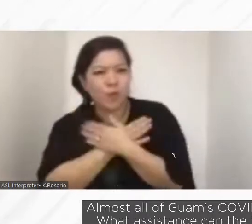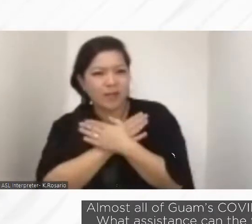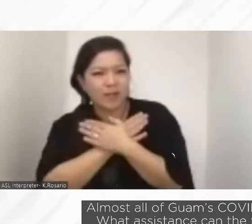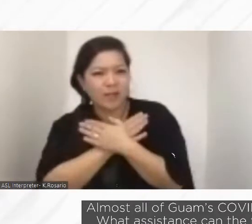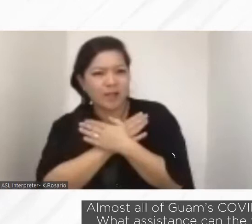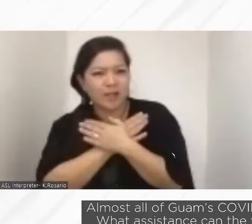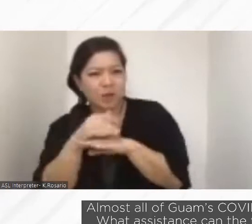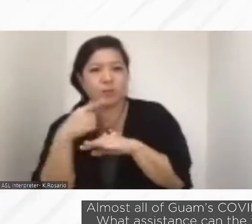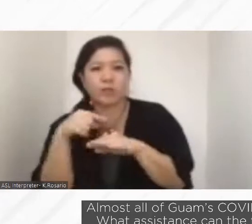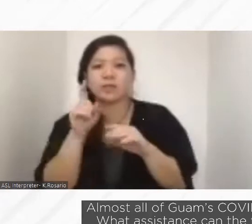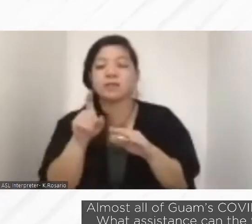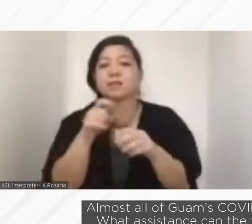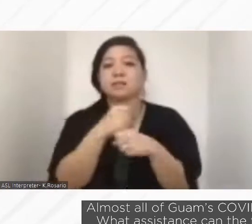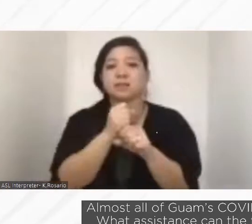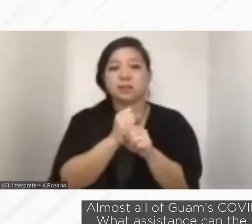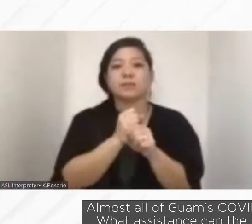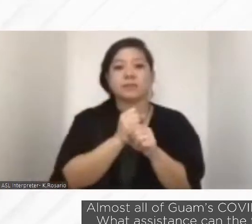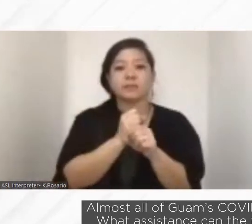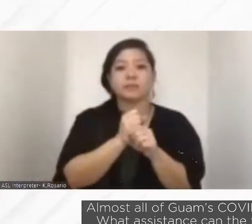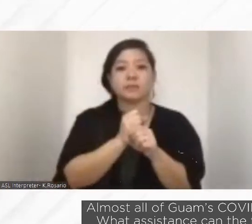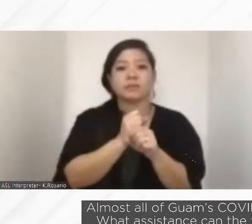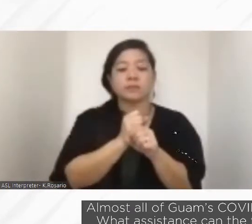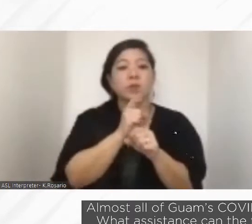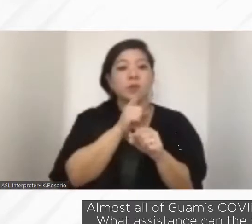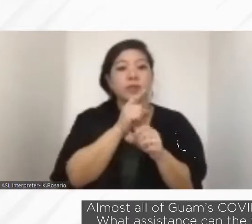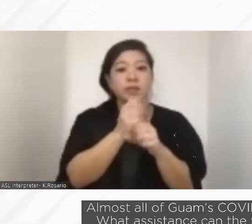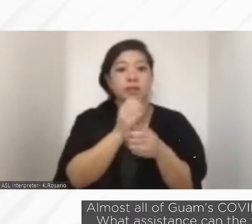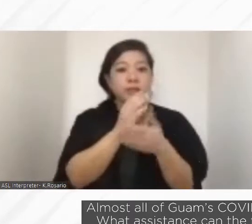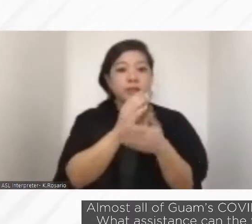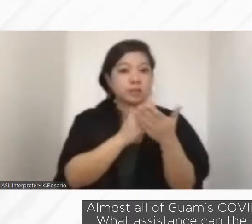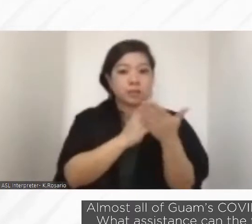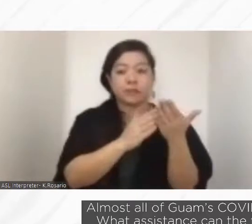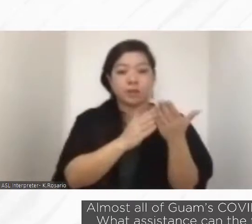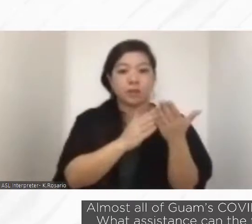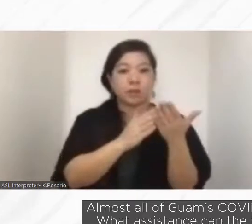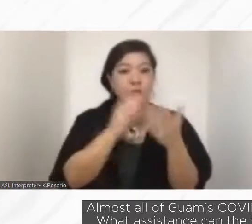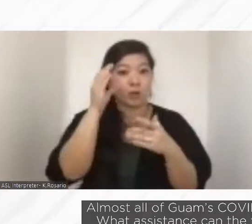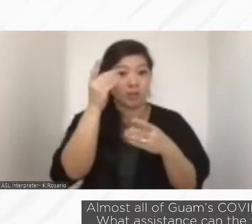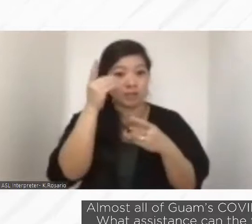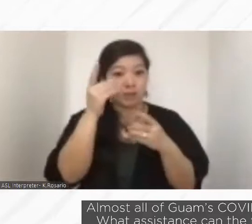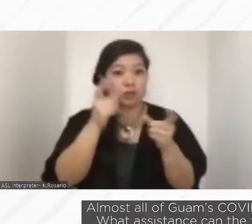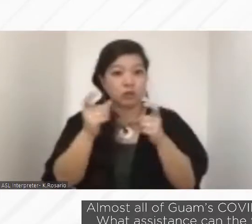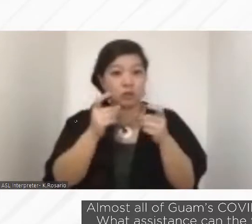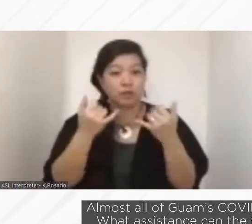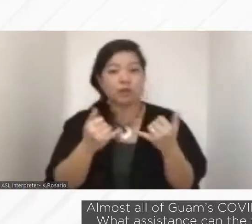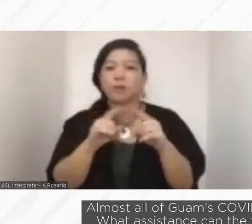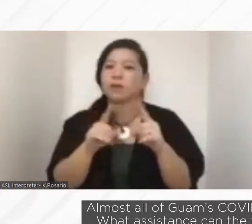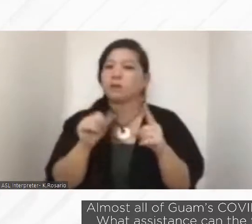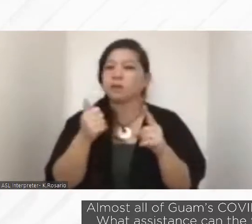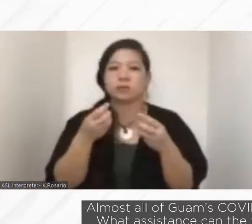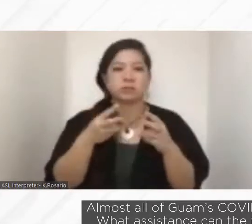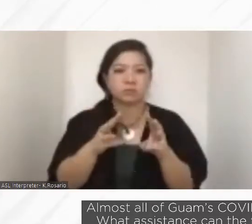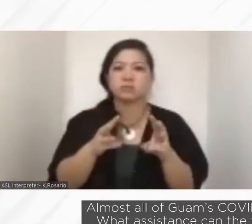social determinants, get upstream, and really get some of these chronic diseases under control. But otherwise, they will continue to